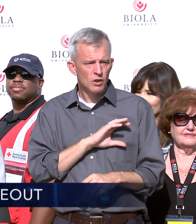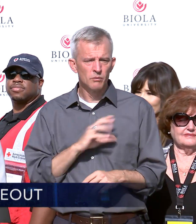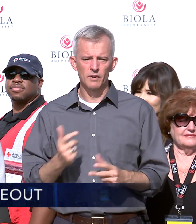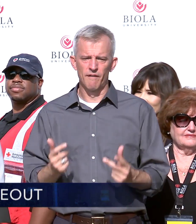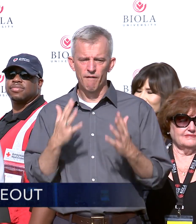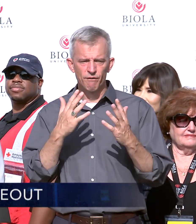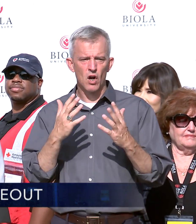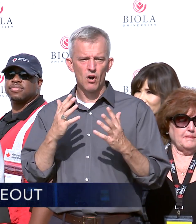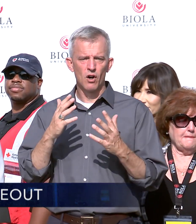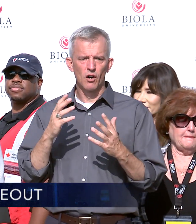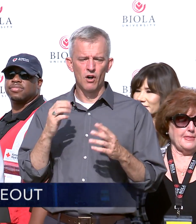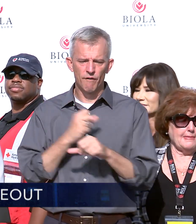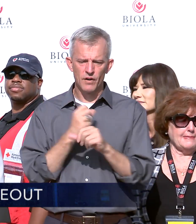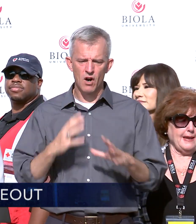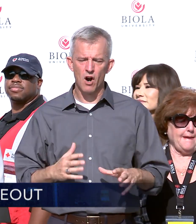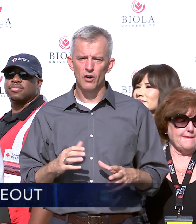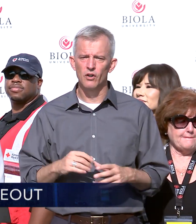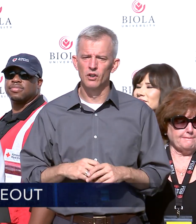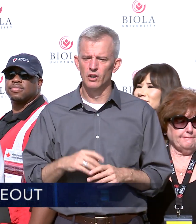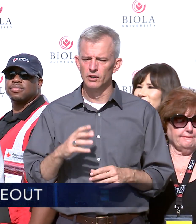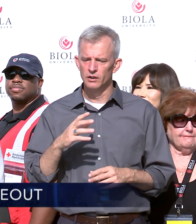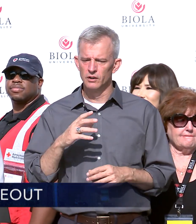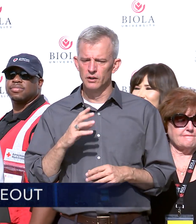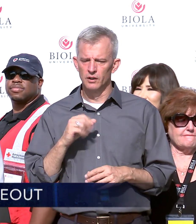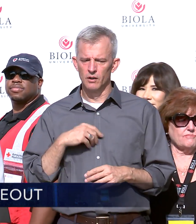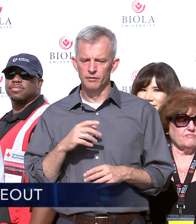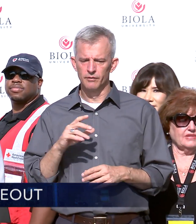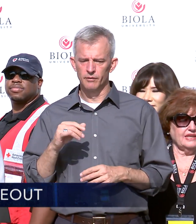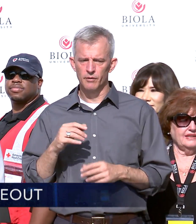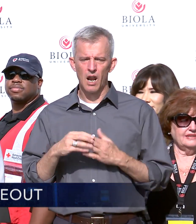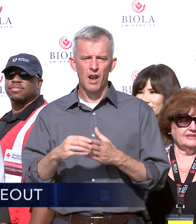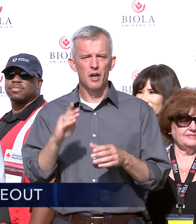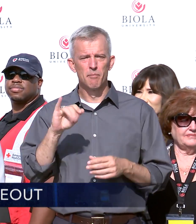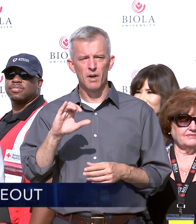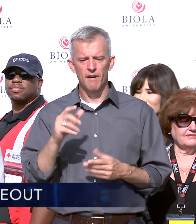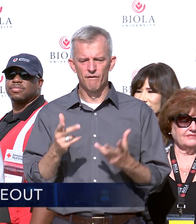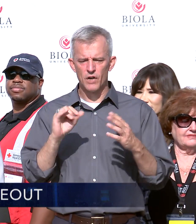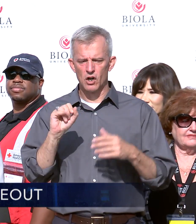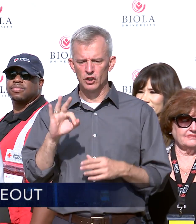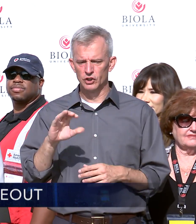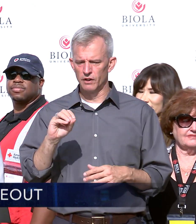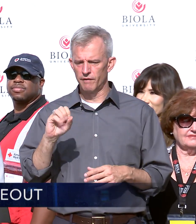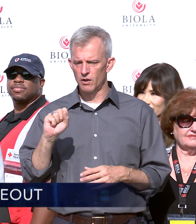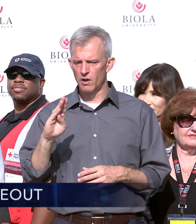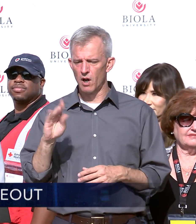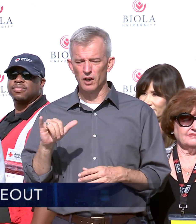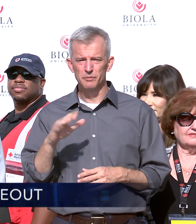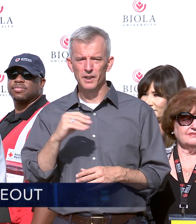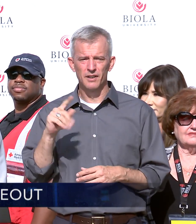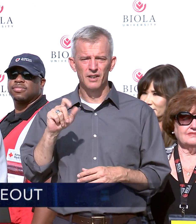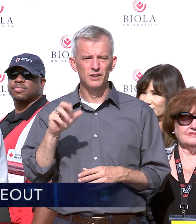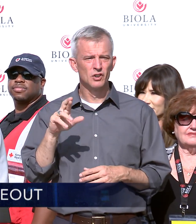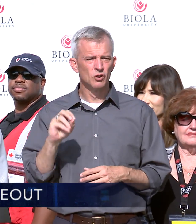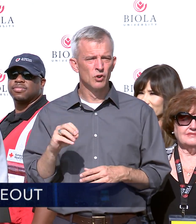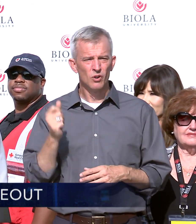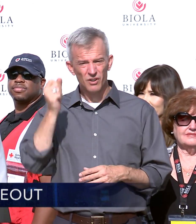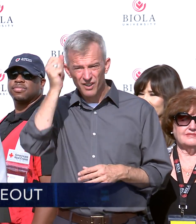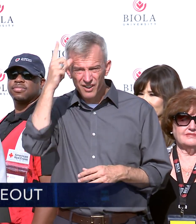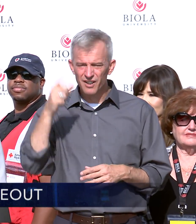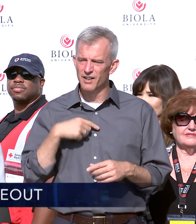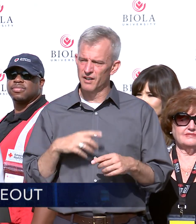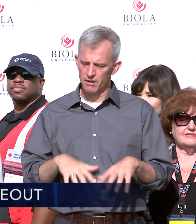fire chief, Daryl Osby, our sheriff's captain, Tetro, who are here today. They not only run through these drills